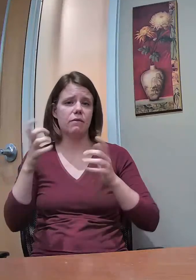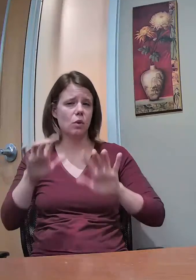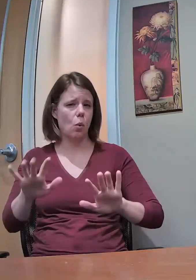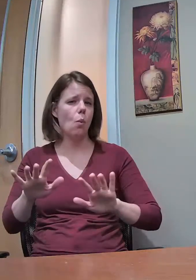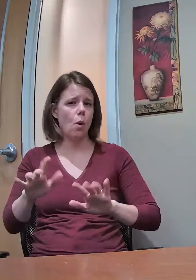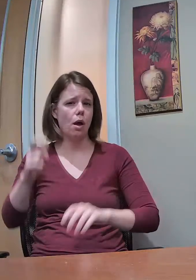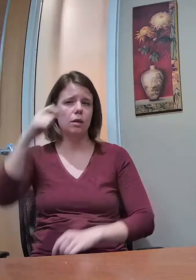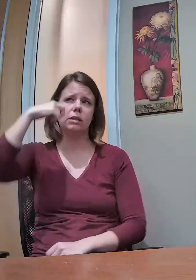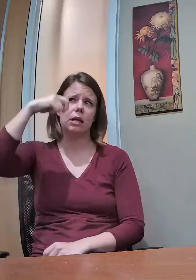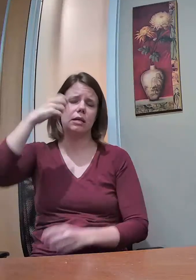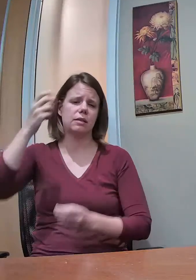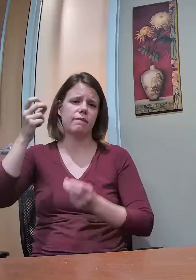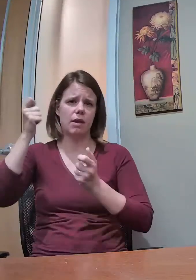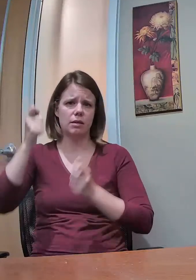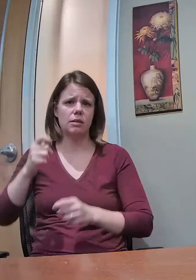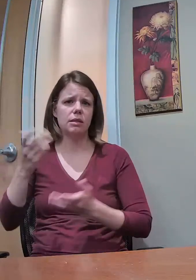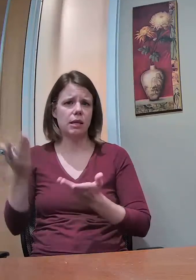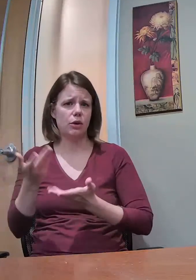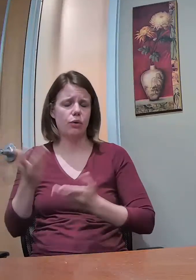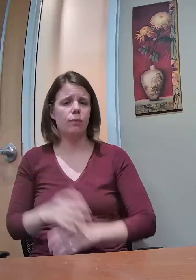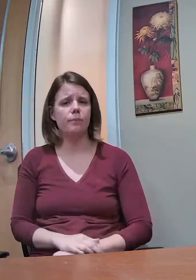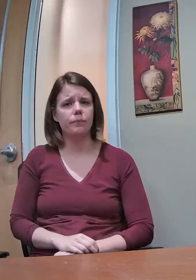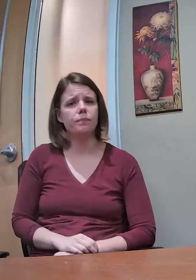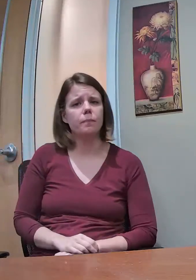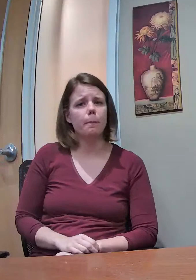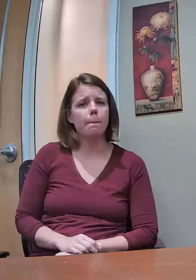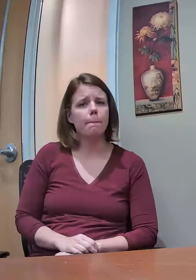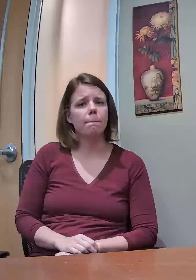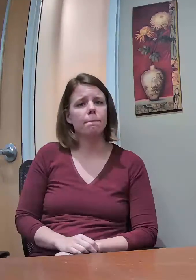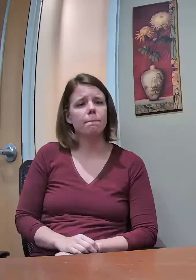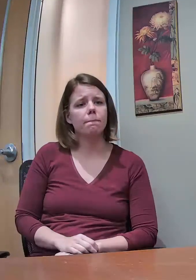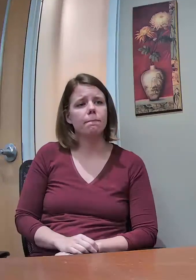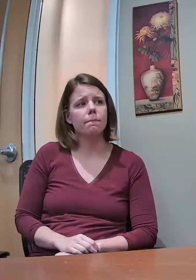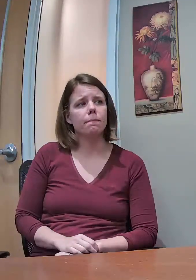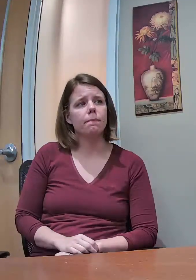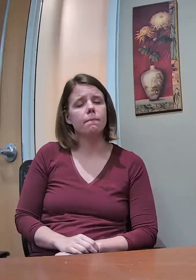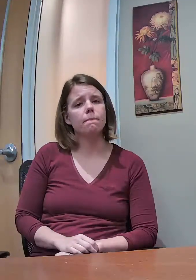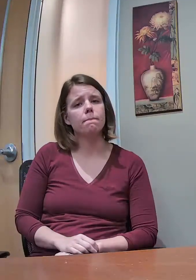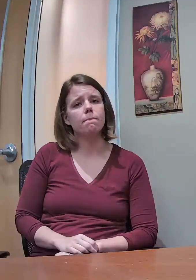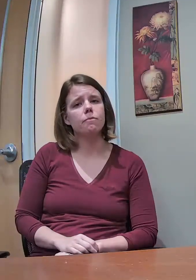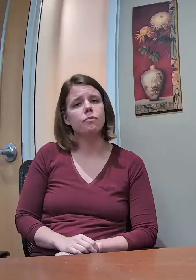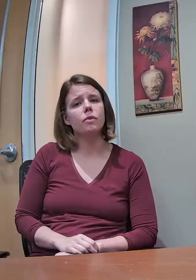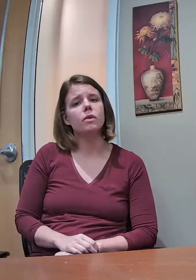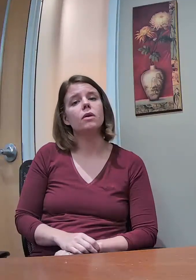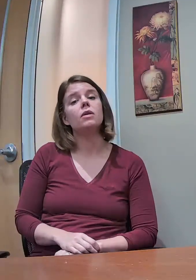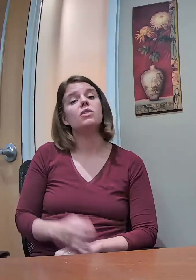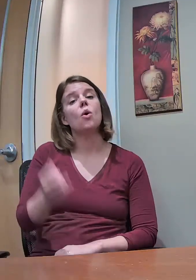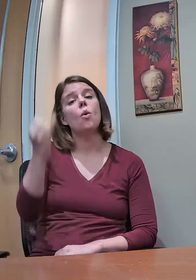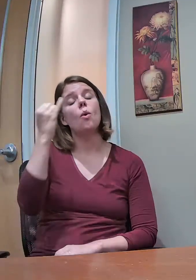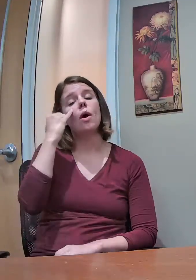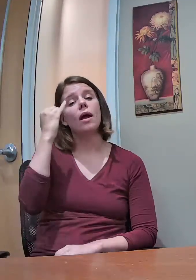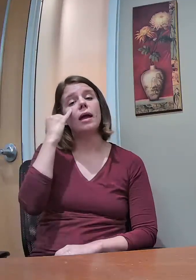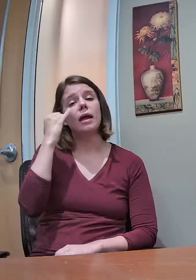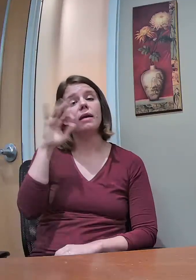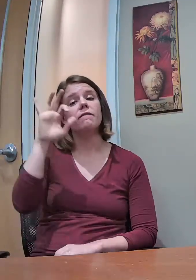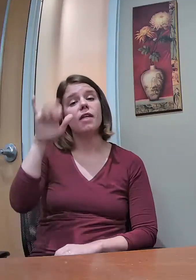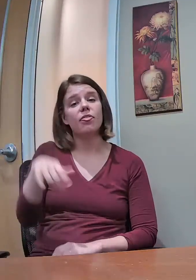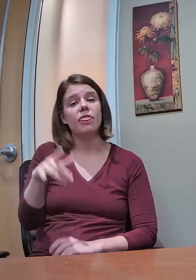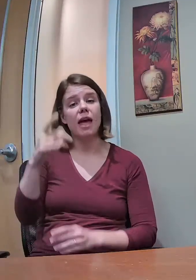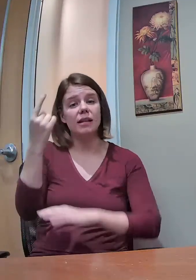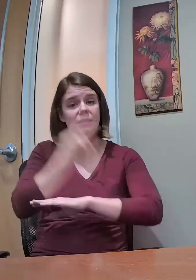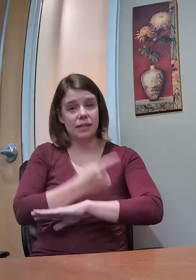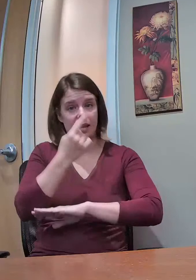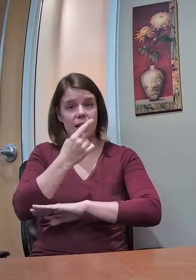test from an antigen test taken on the previous day. They are not permitted to proceed to the resident until the result is